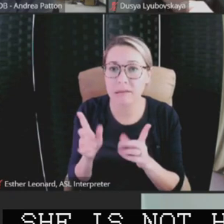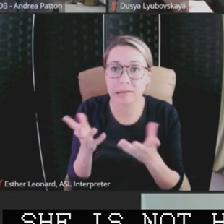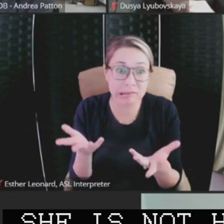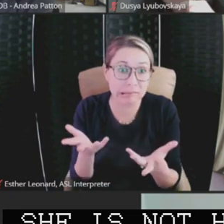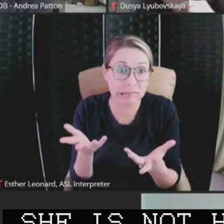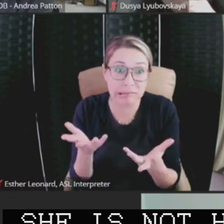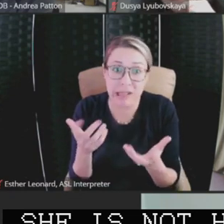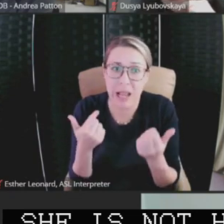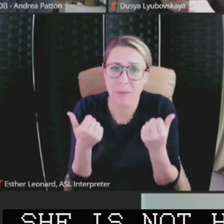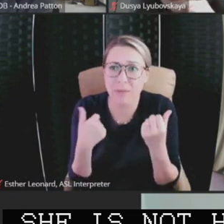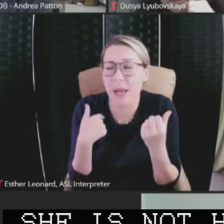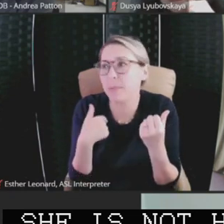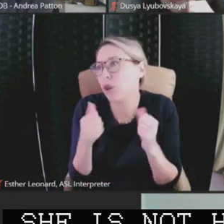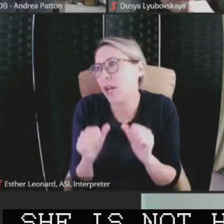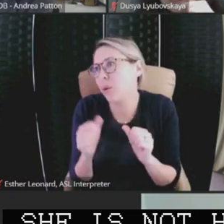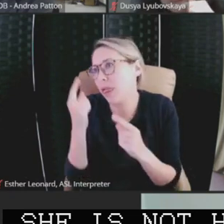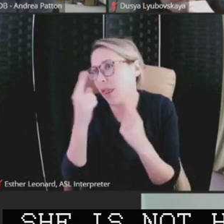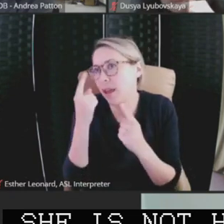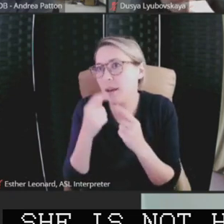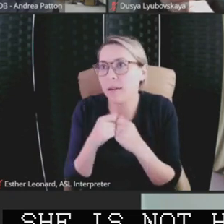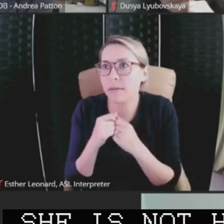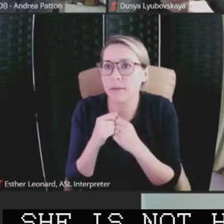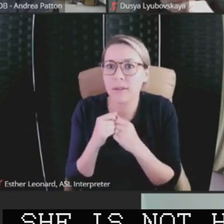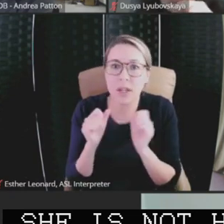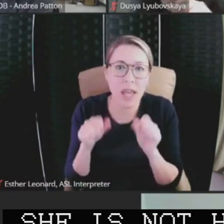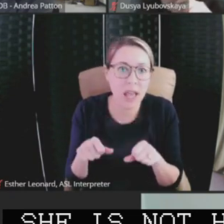I'm trying to think if we could